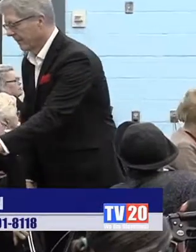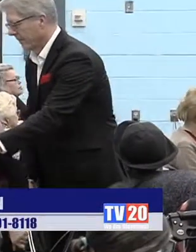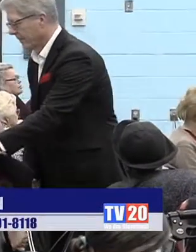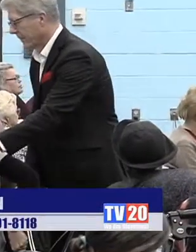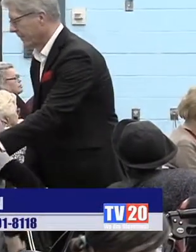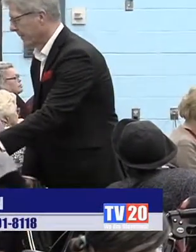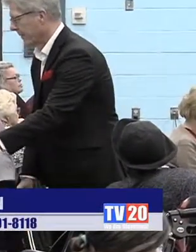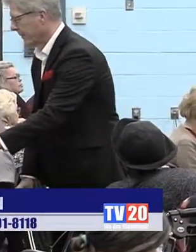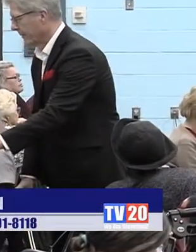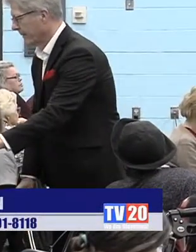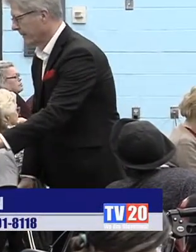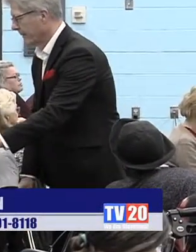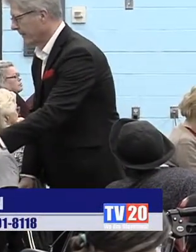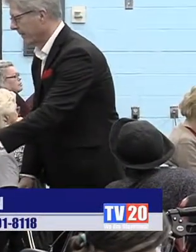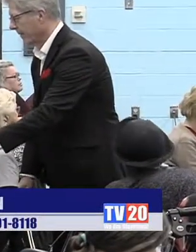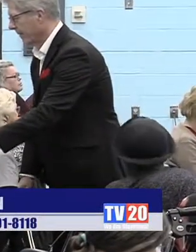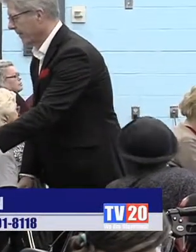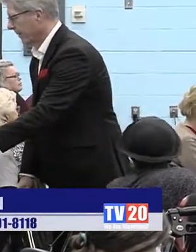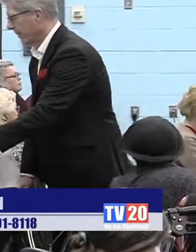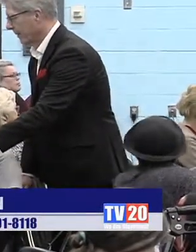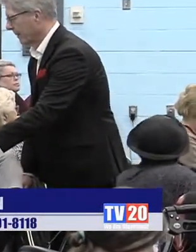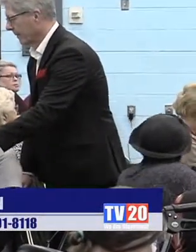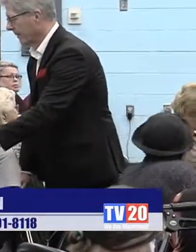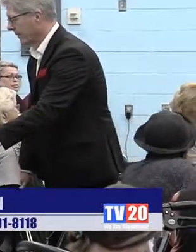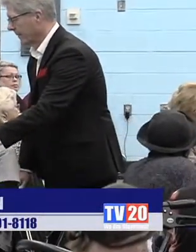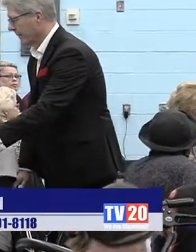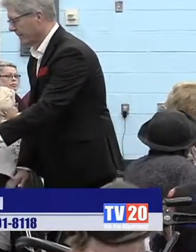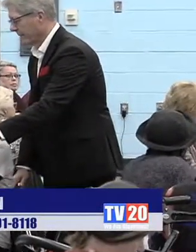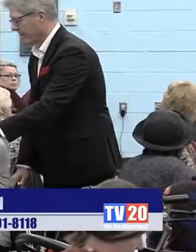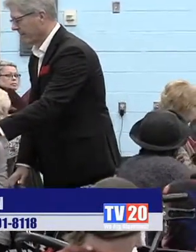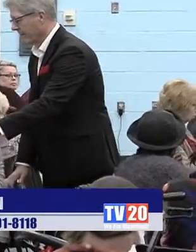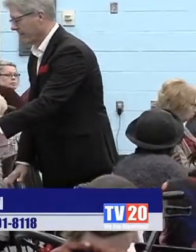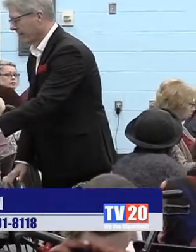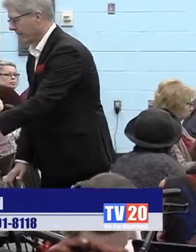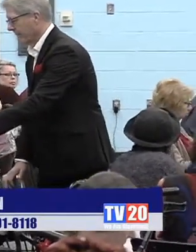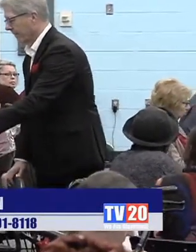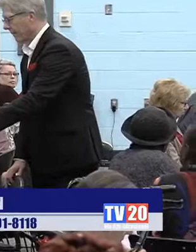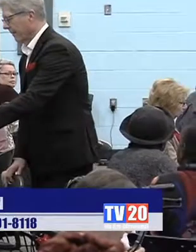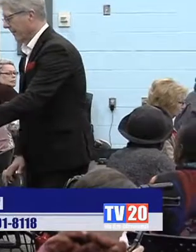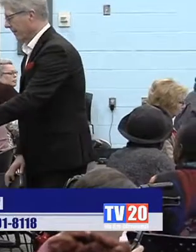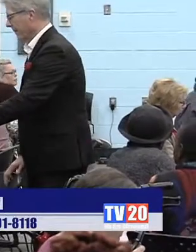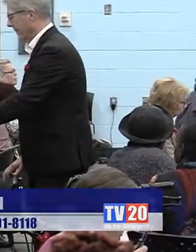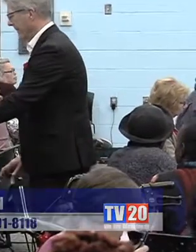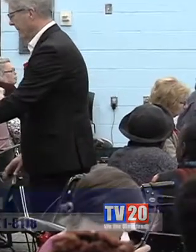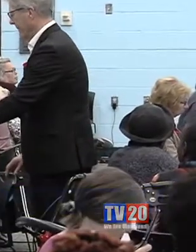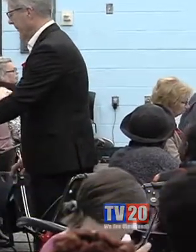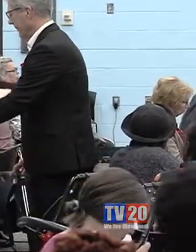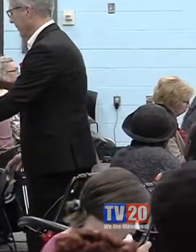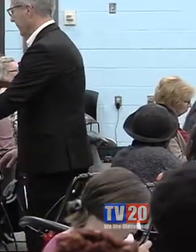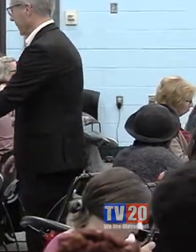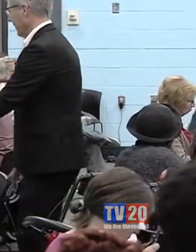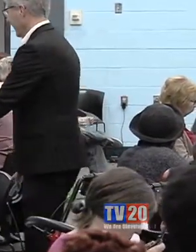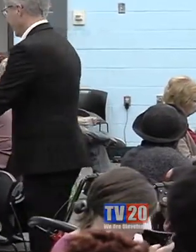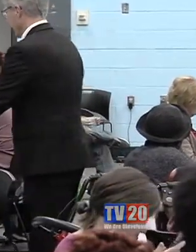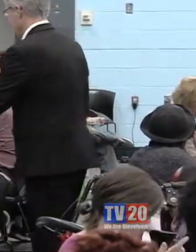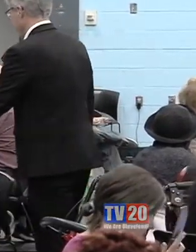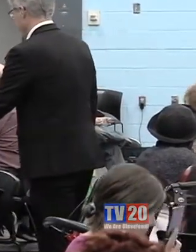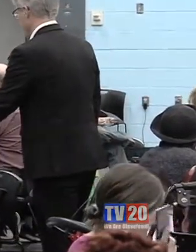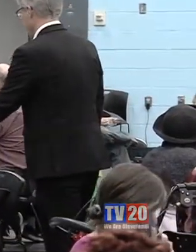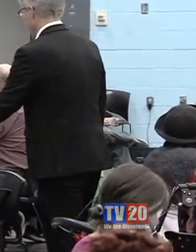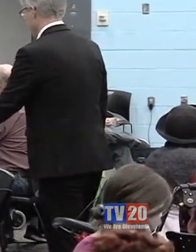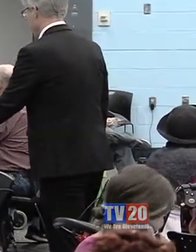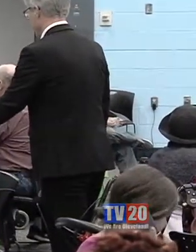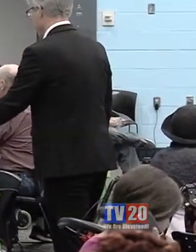and then I can seamlessly have a seat unless I want to run into something else and figure out where the table is so I